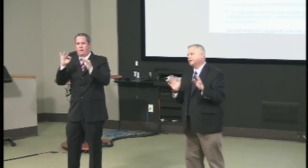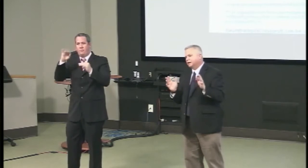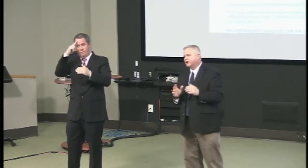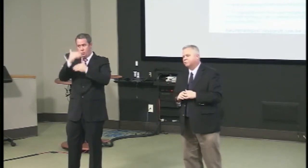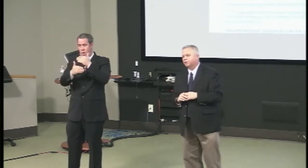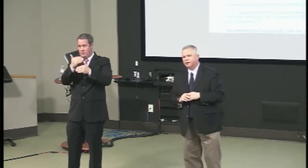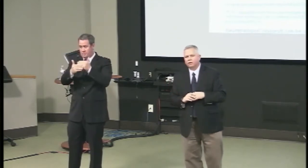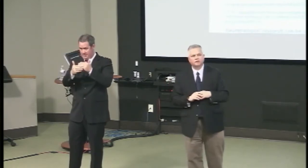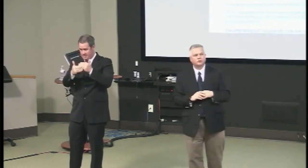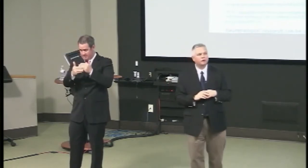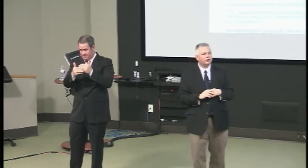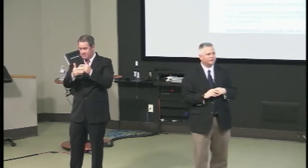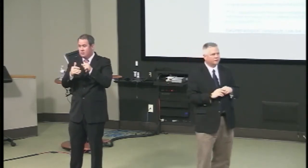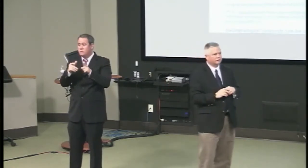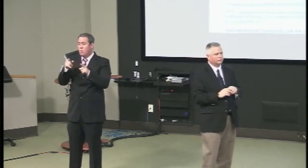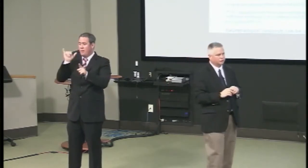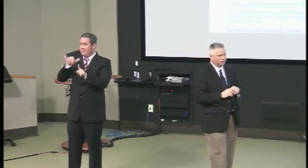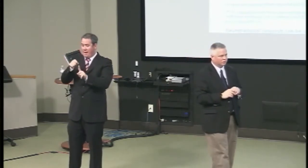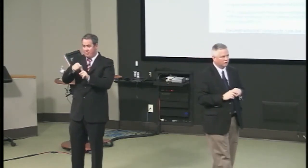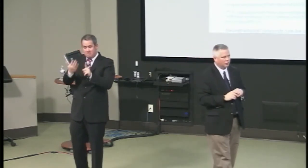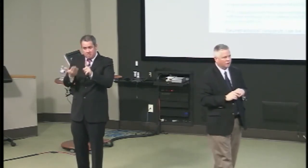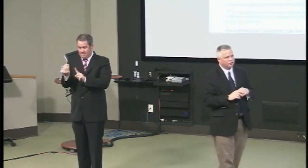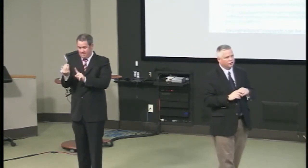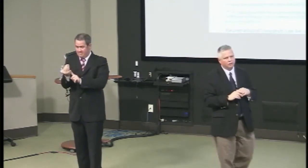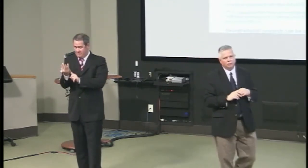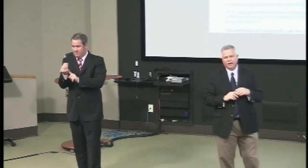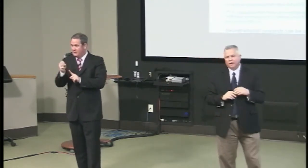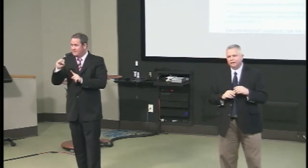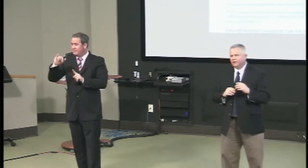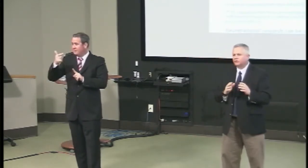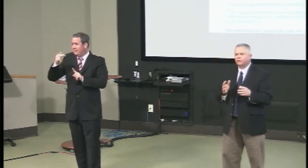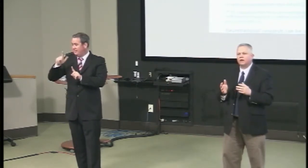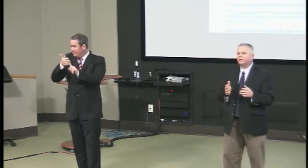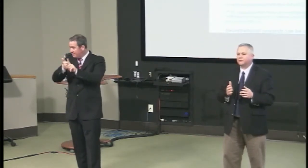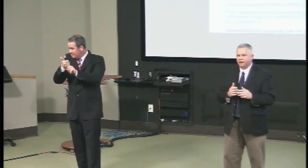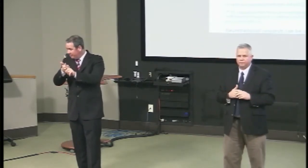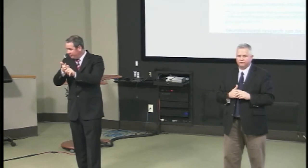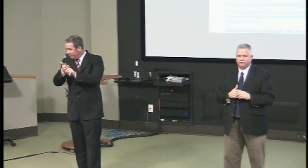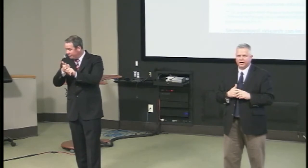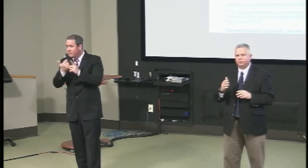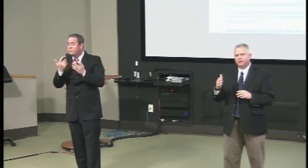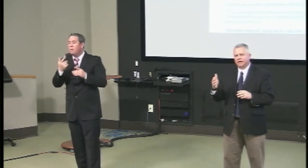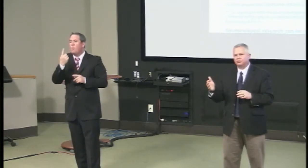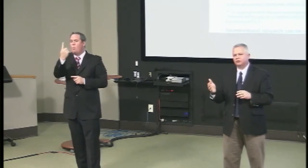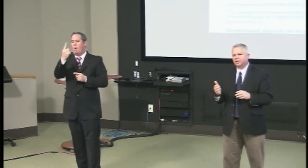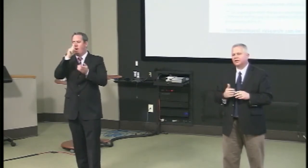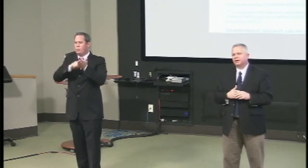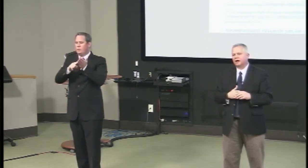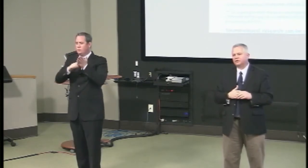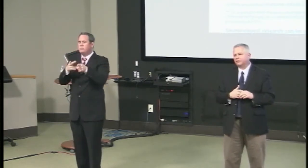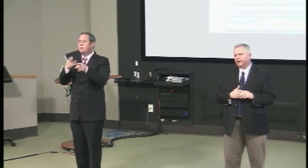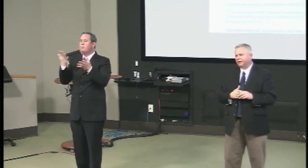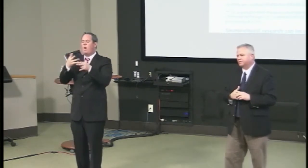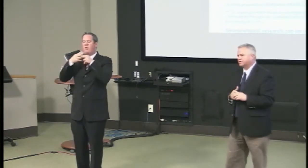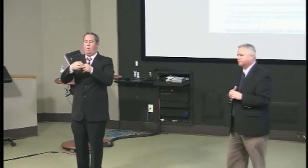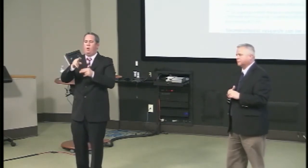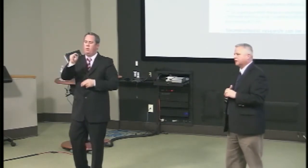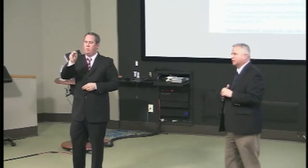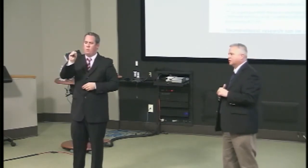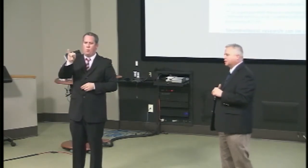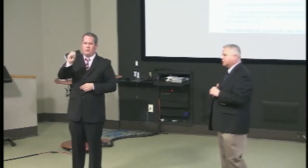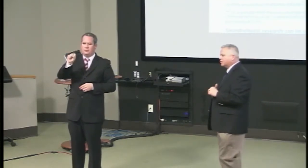what Sperling calls noise exclusion. So these are all out there as potential etiological